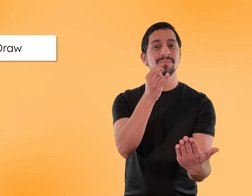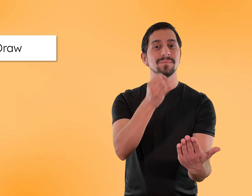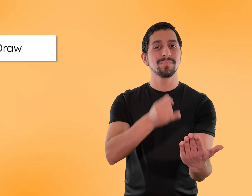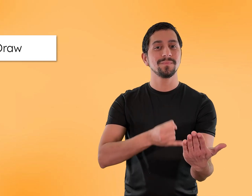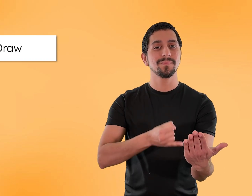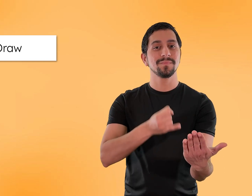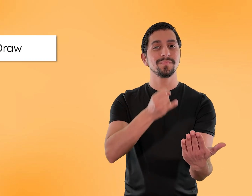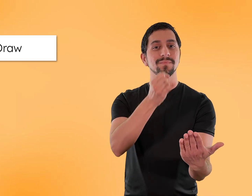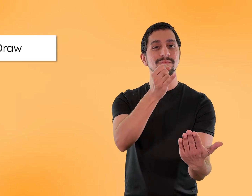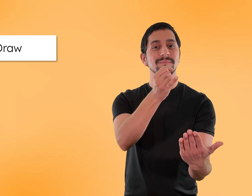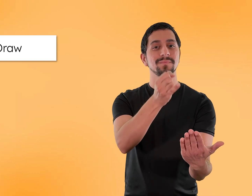Draw.